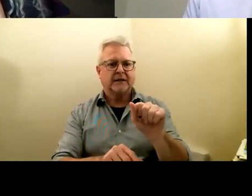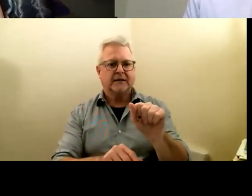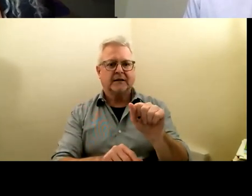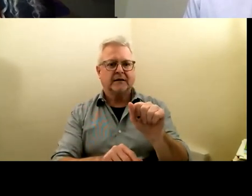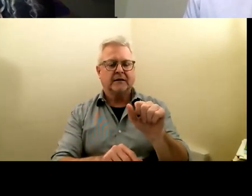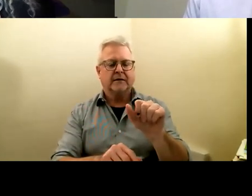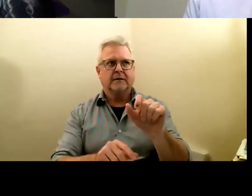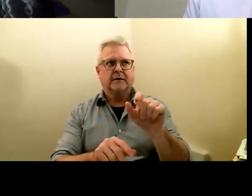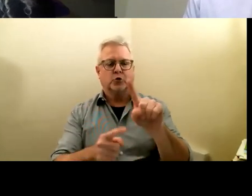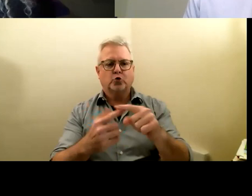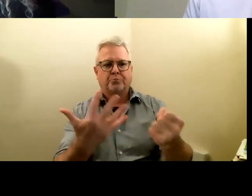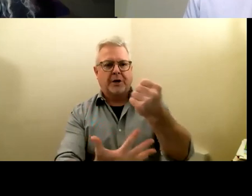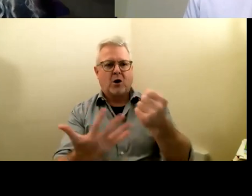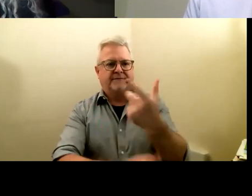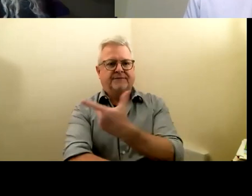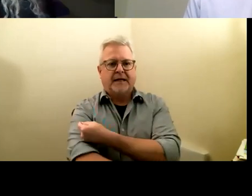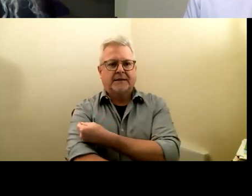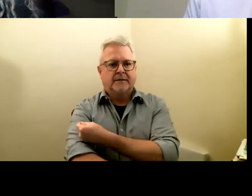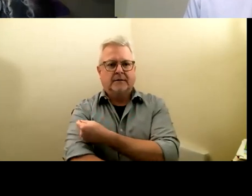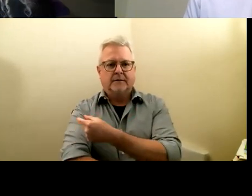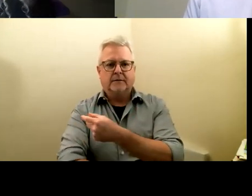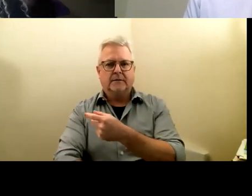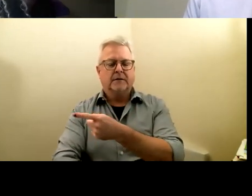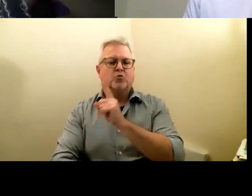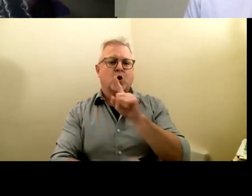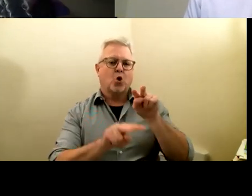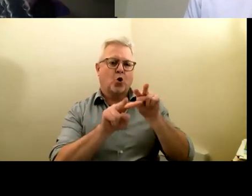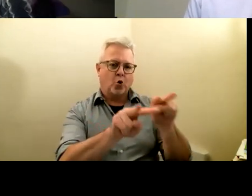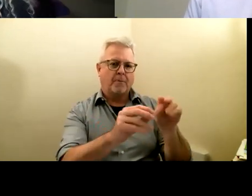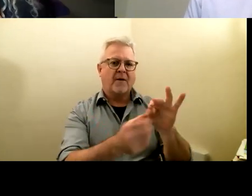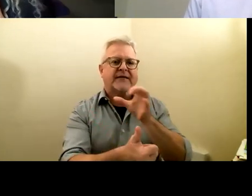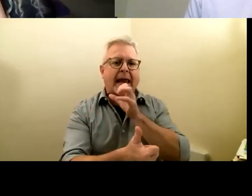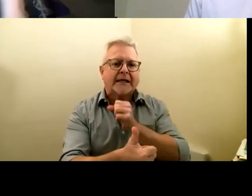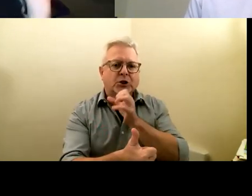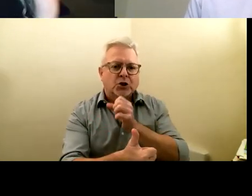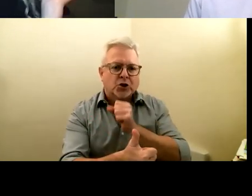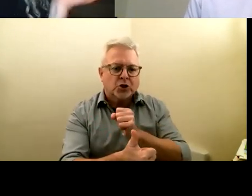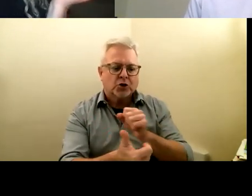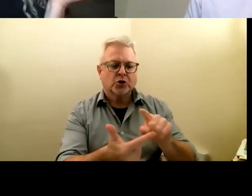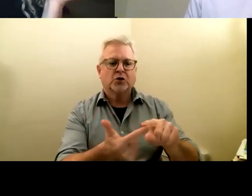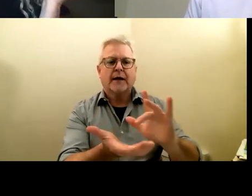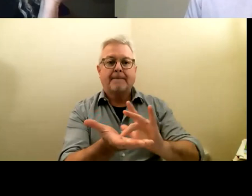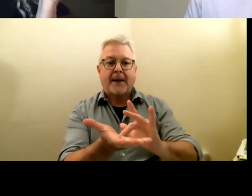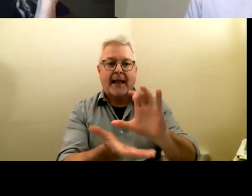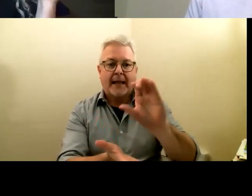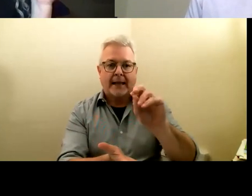other disabilities who are at high risk for contracting coronavirus, and they should be,